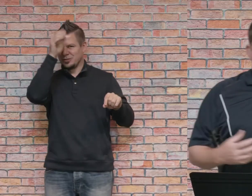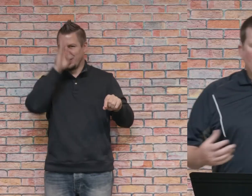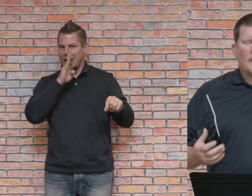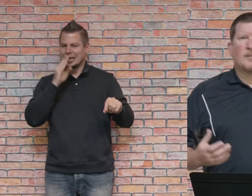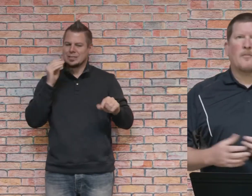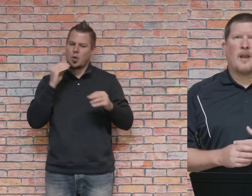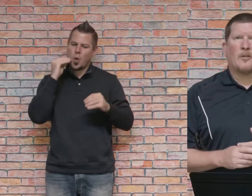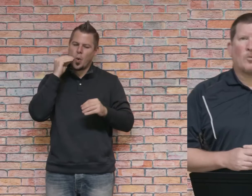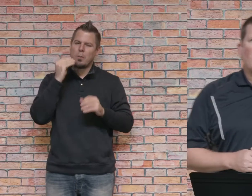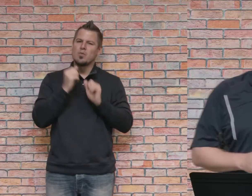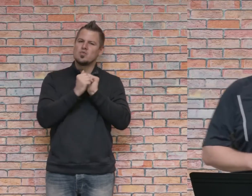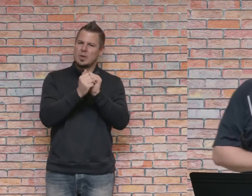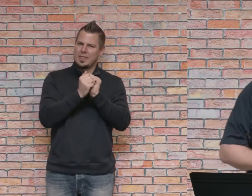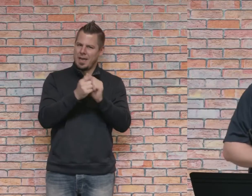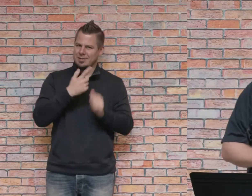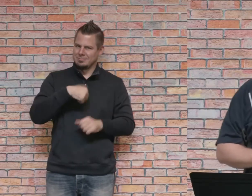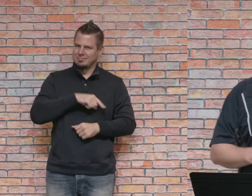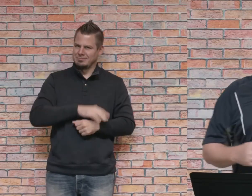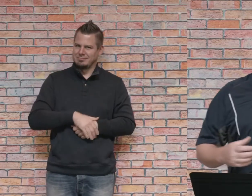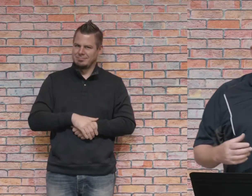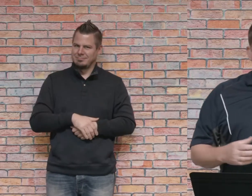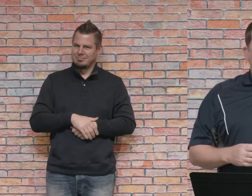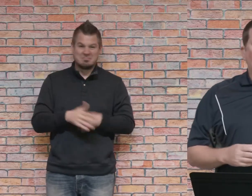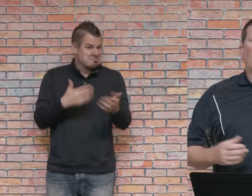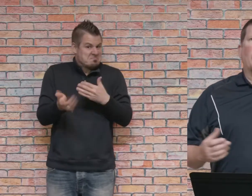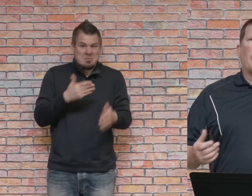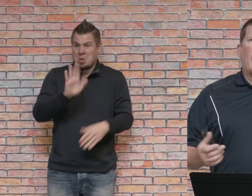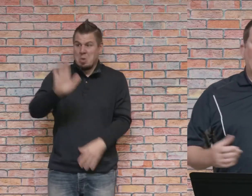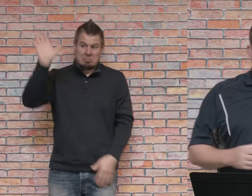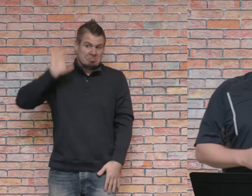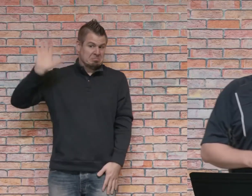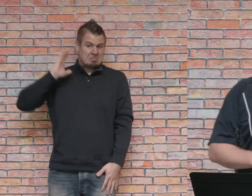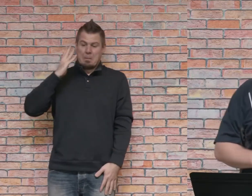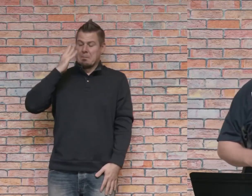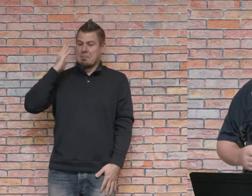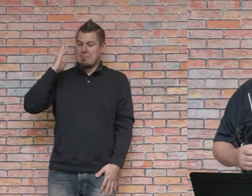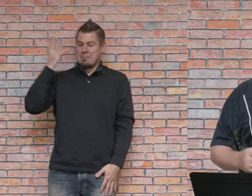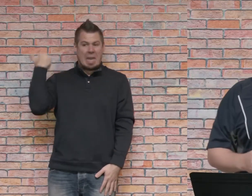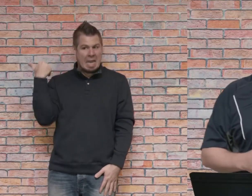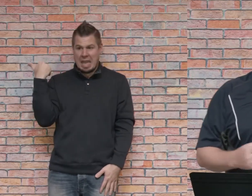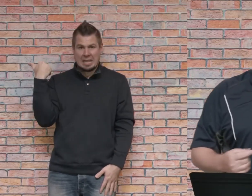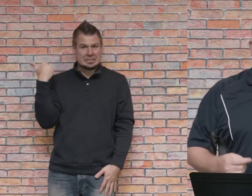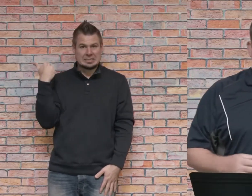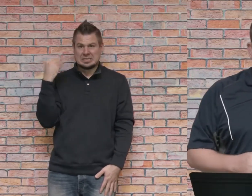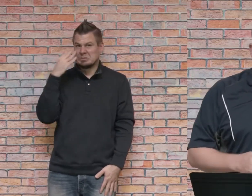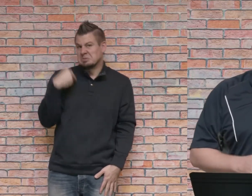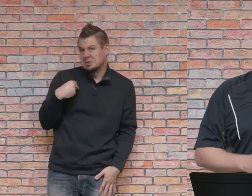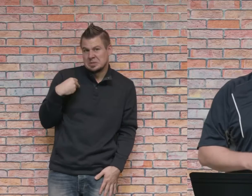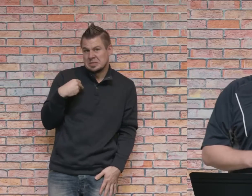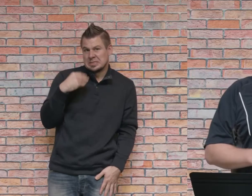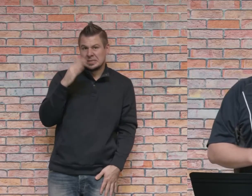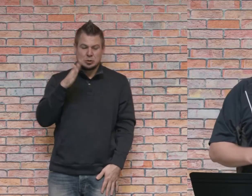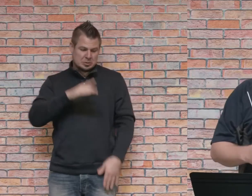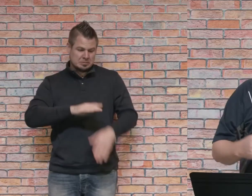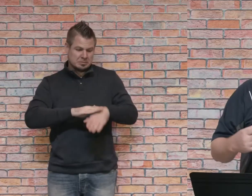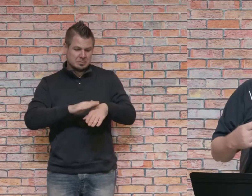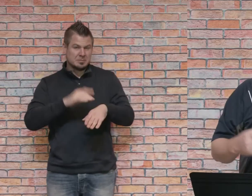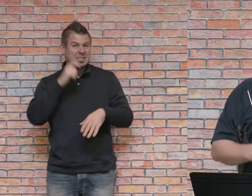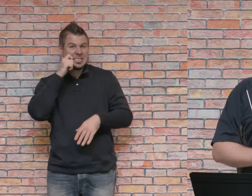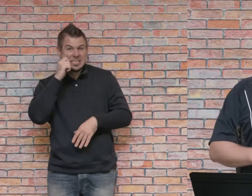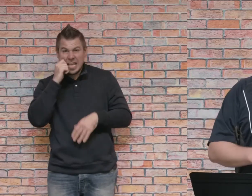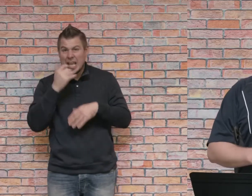place where it doesn't matter what your background is, doesn't matter what your past looks like, doesn't matter the color of your skin or